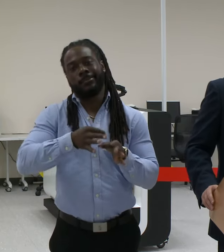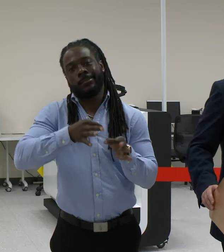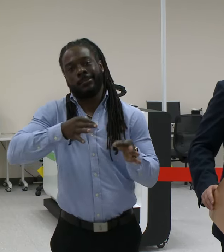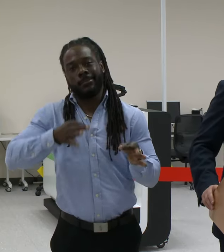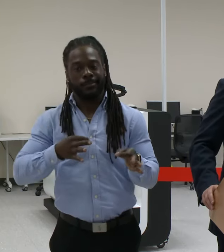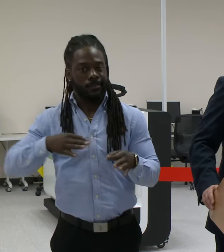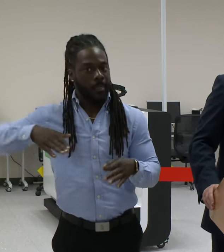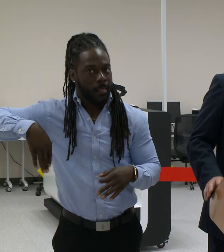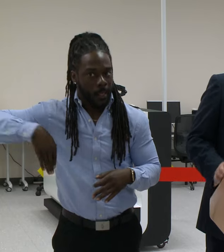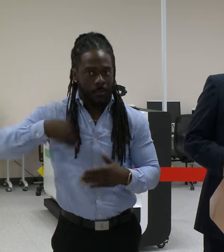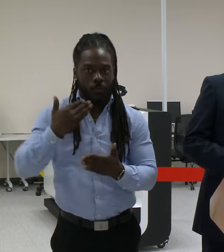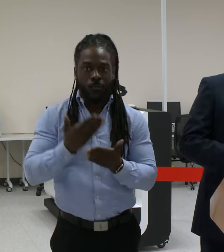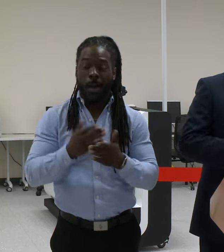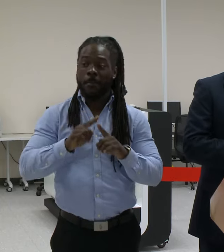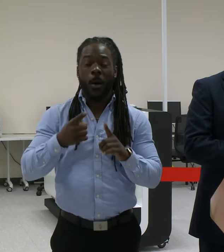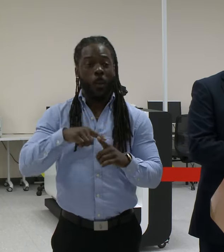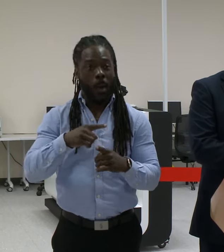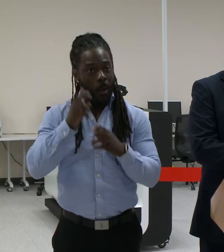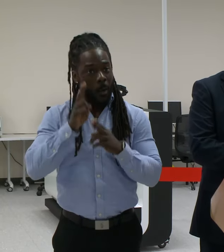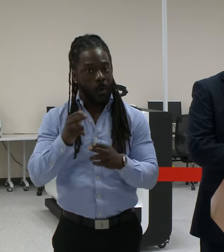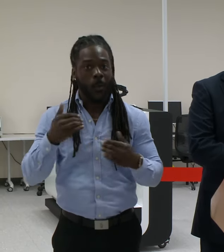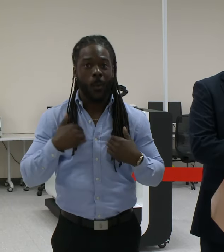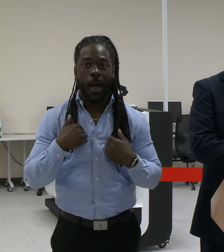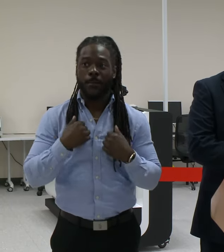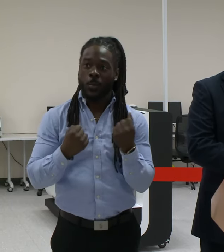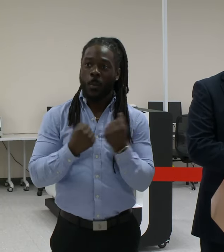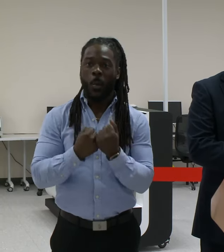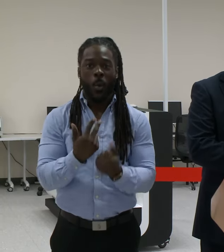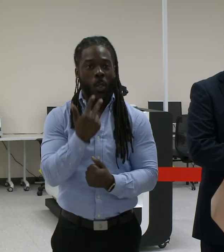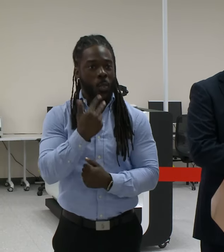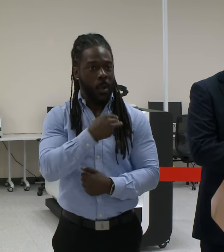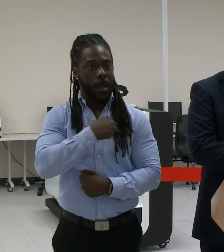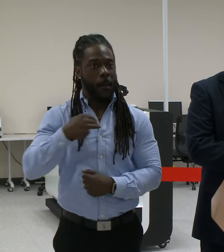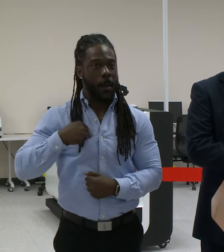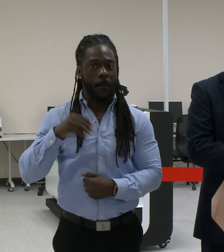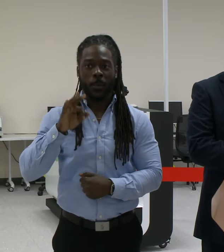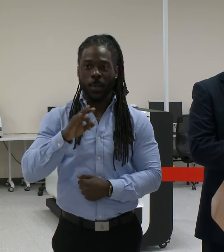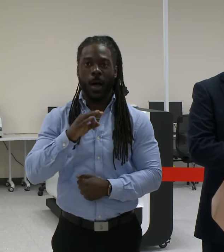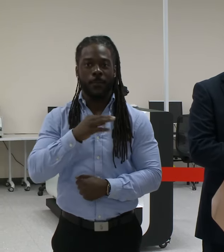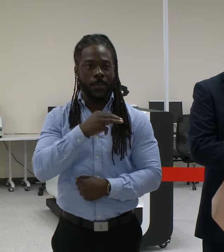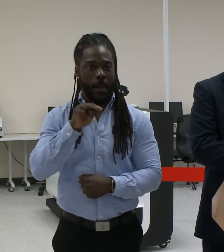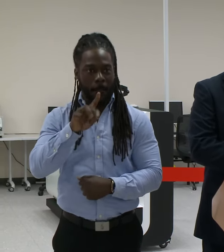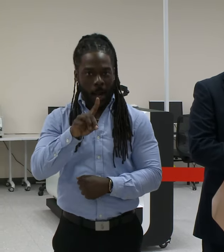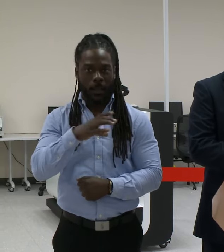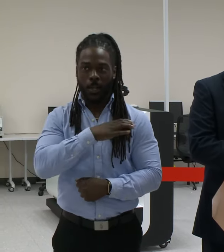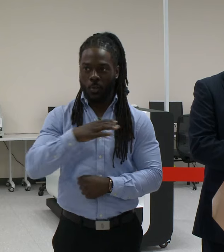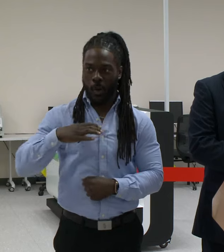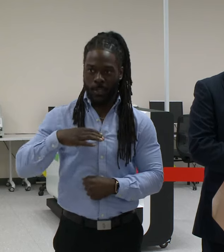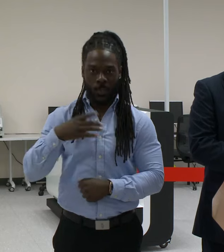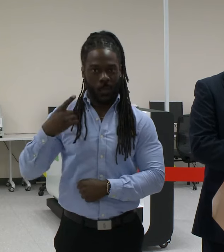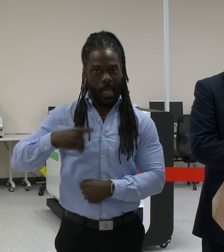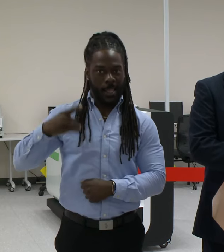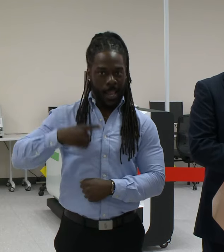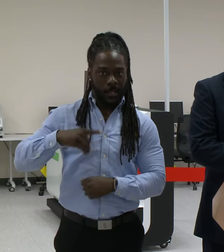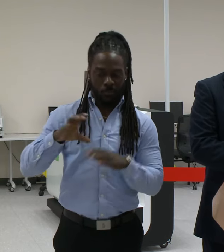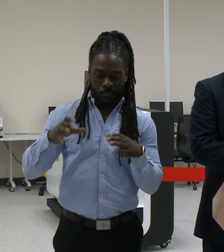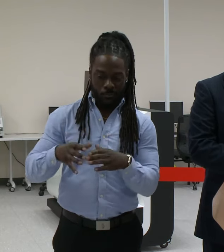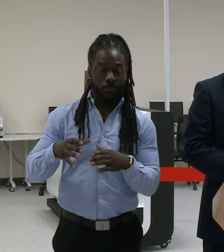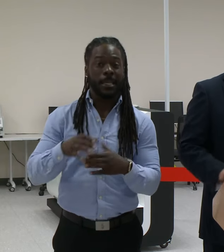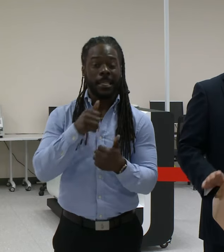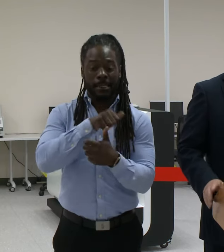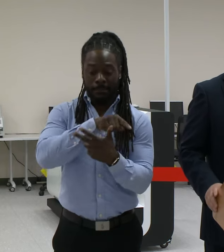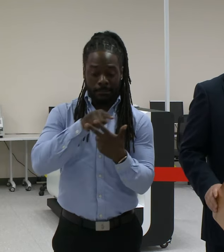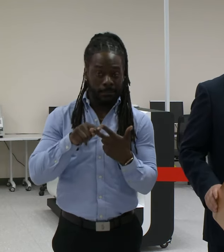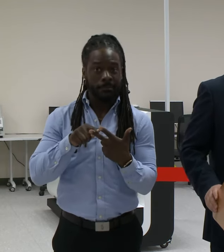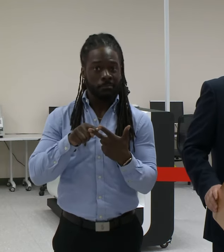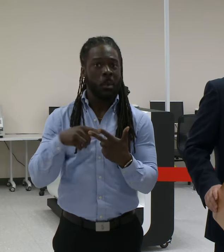honored to have the support of three distinguished members of the Maryland Congressional Delegation, each of whom